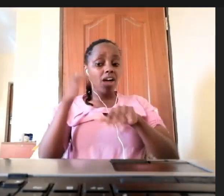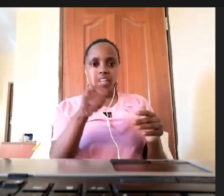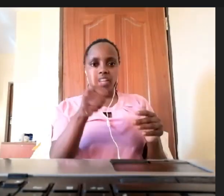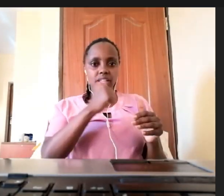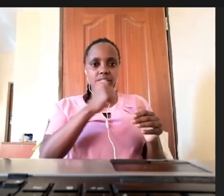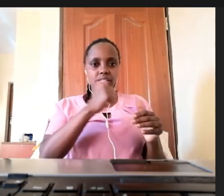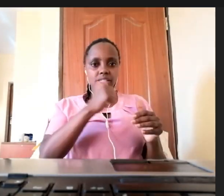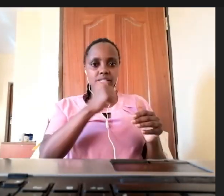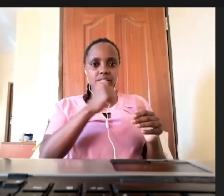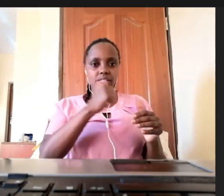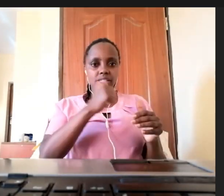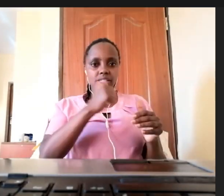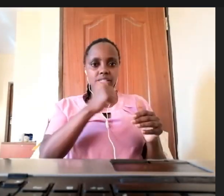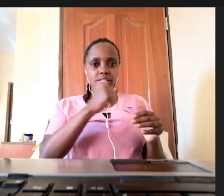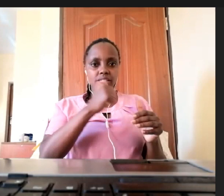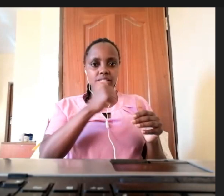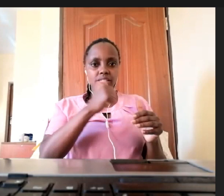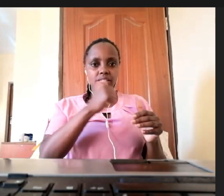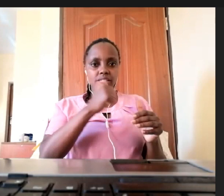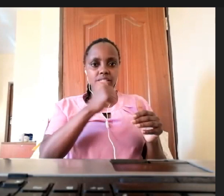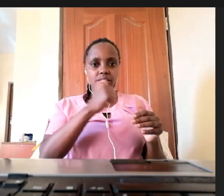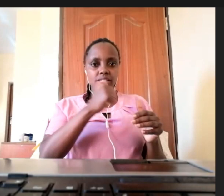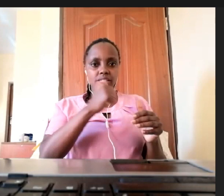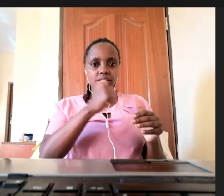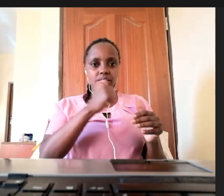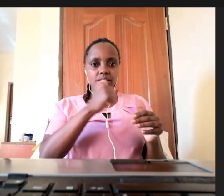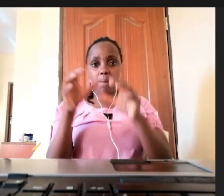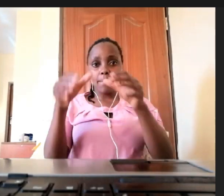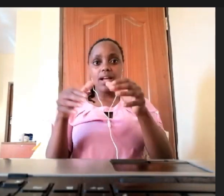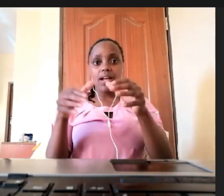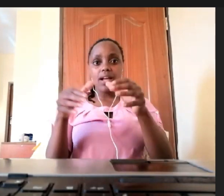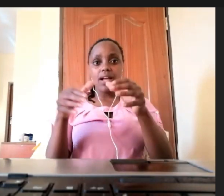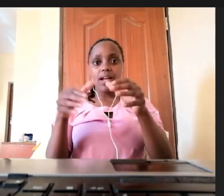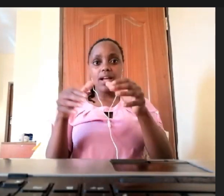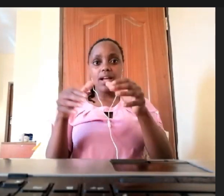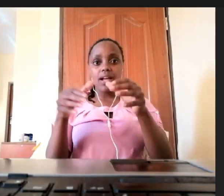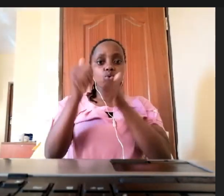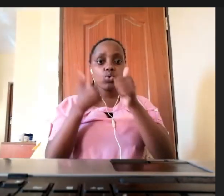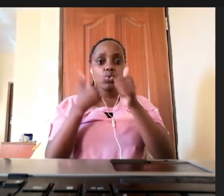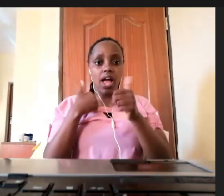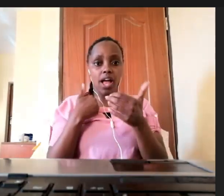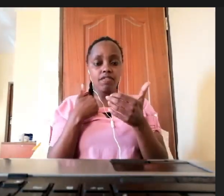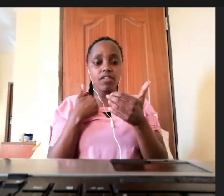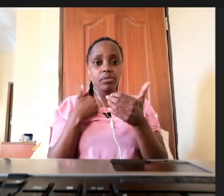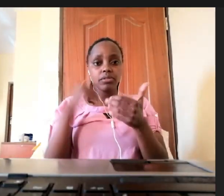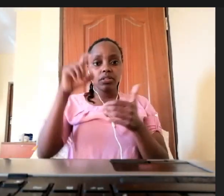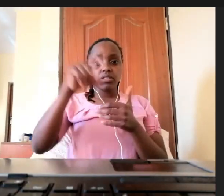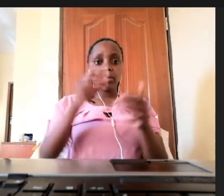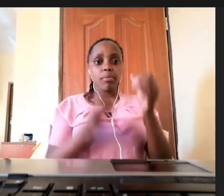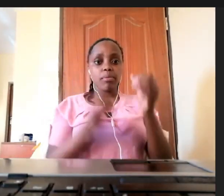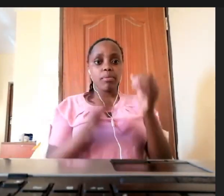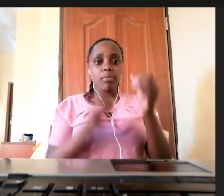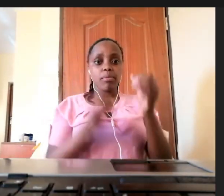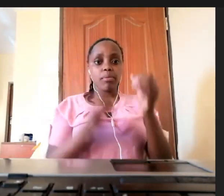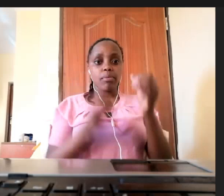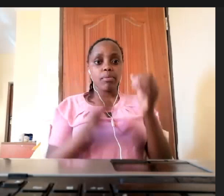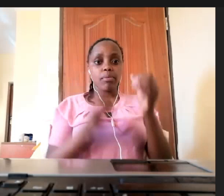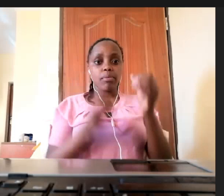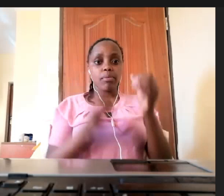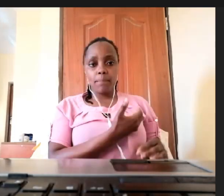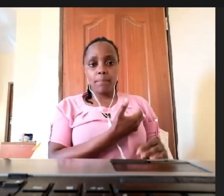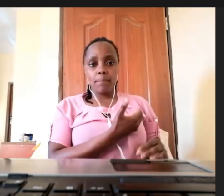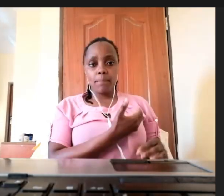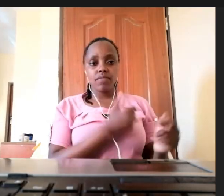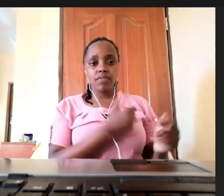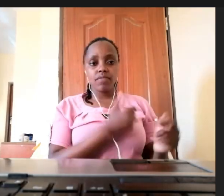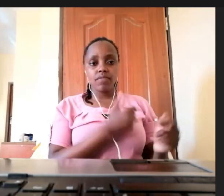that information which is missing from the state party report. That's the kind of information complementary reports actually should bring up to the committees inside, because the